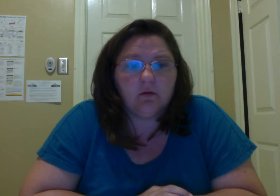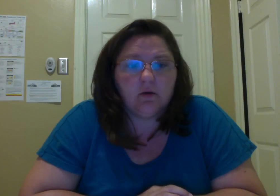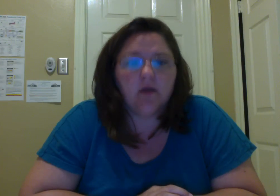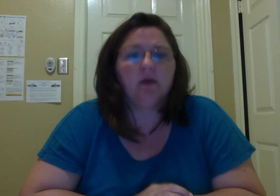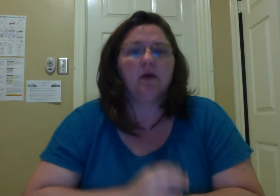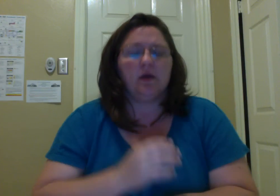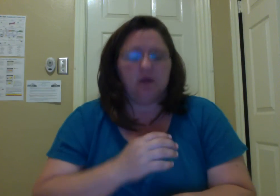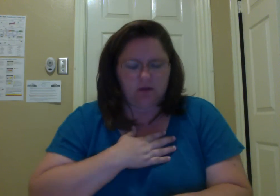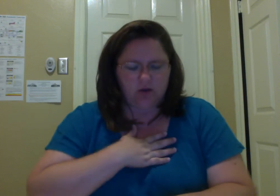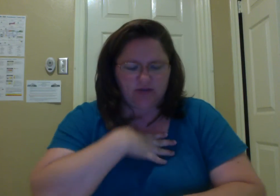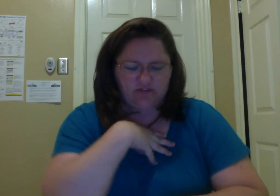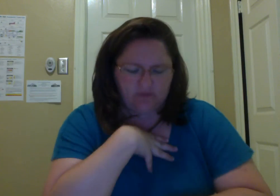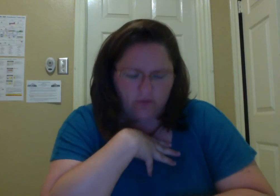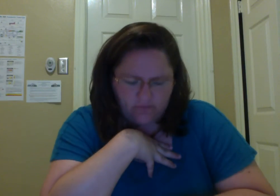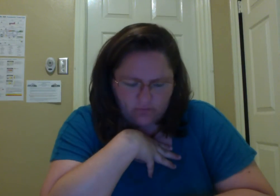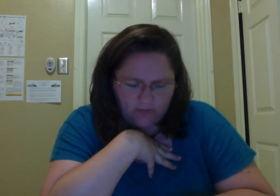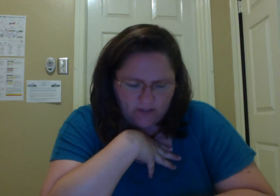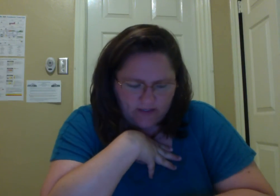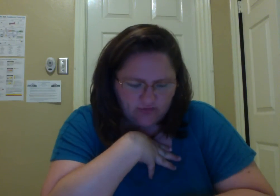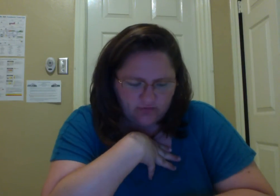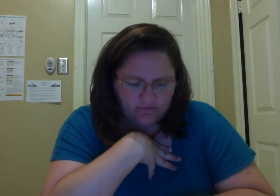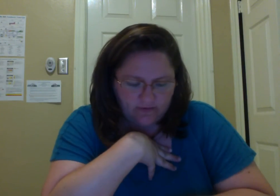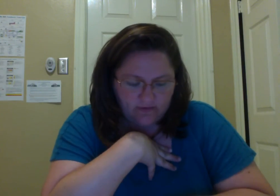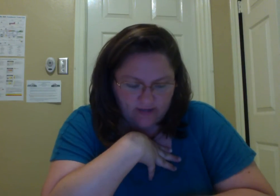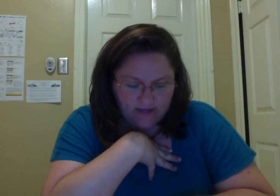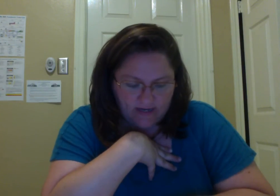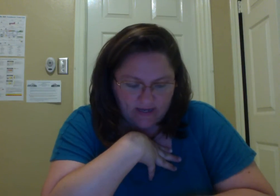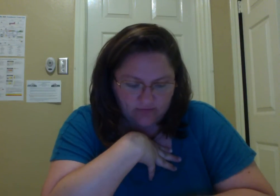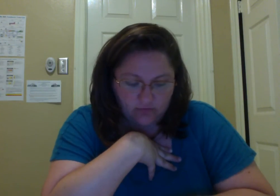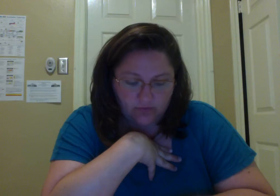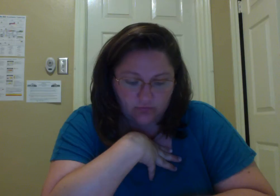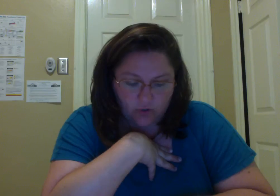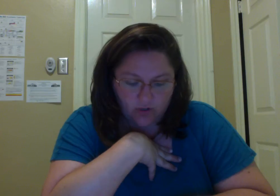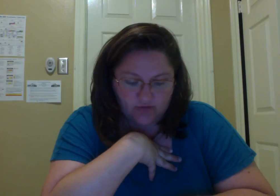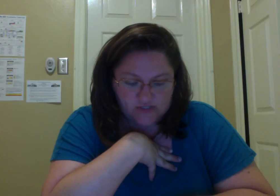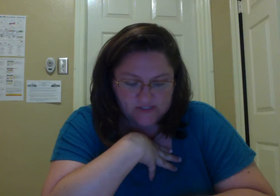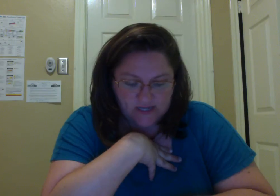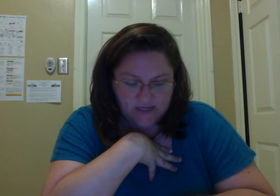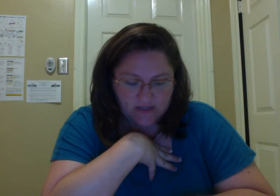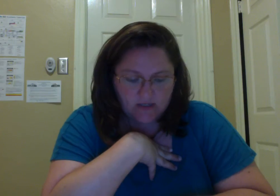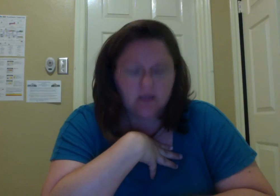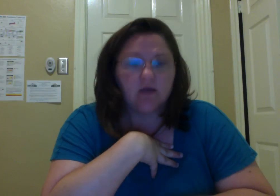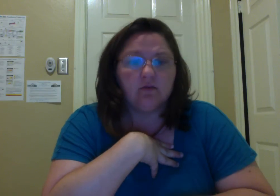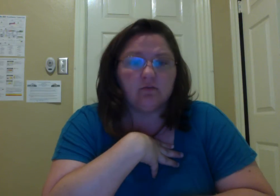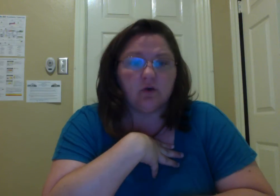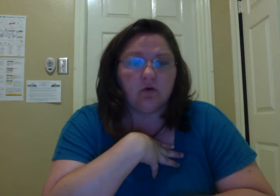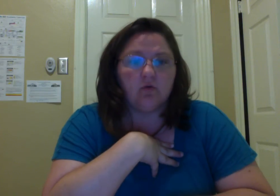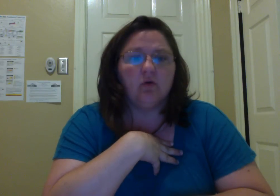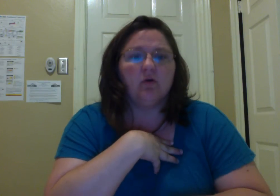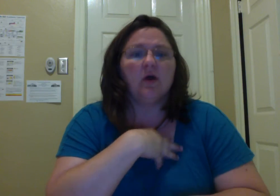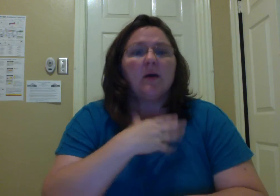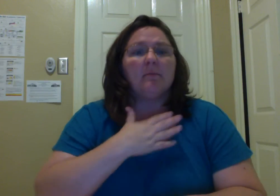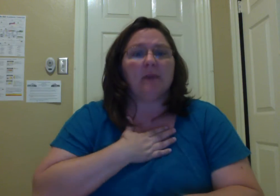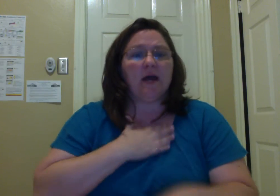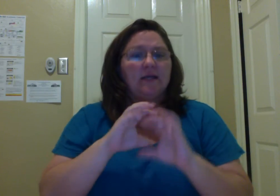Laura. Okay, she says, oh, there's this girl in my class. She was very sad. I asked her what's wrong, and she said, so my